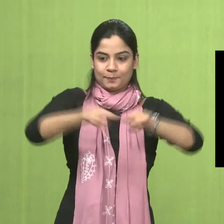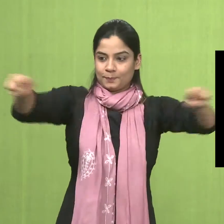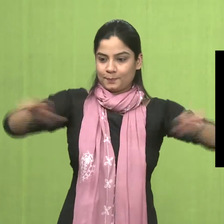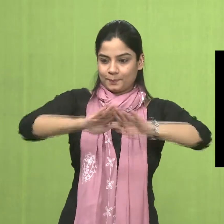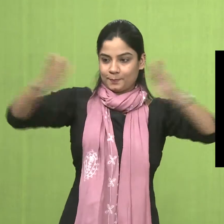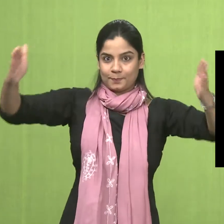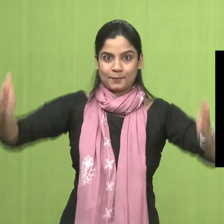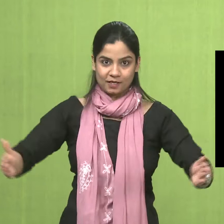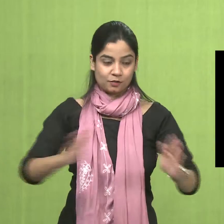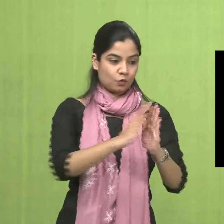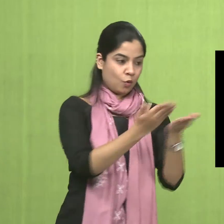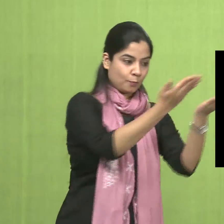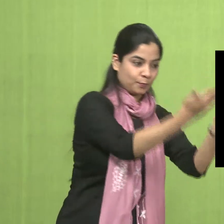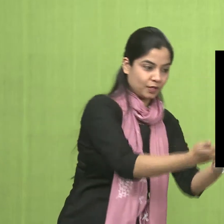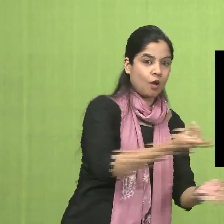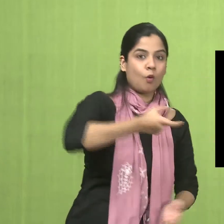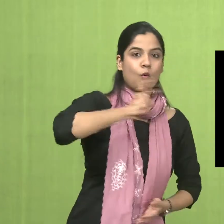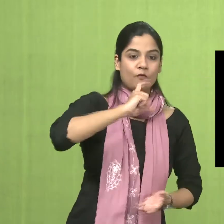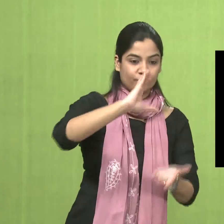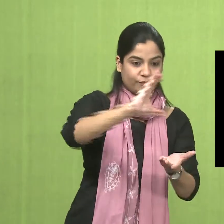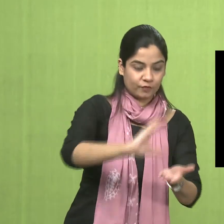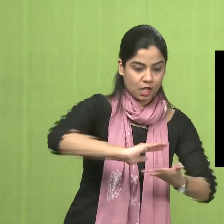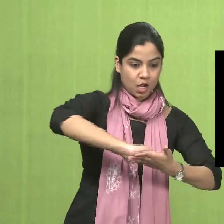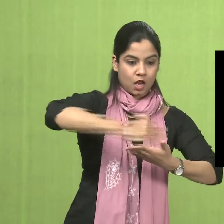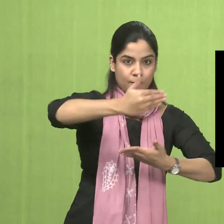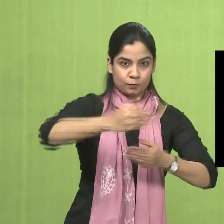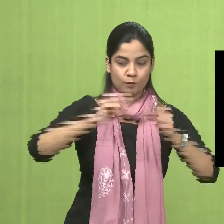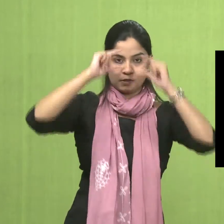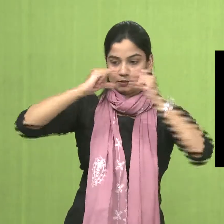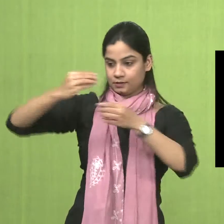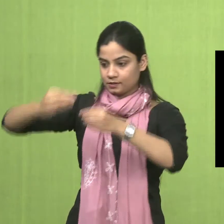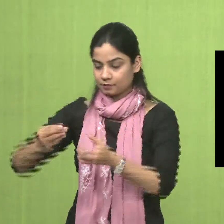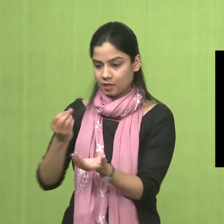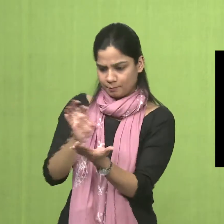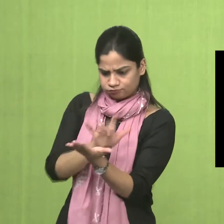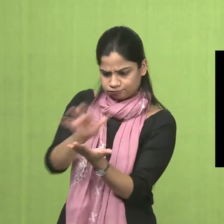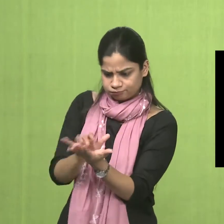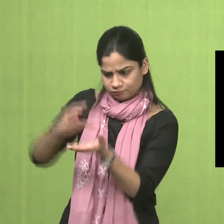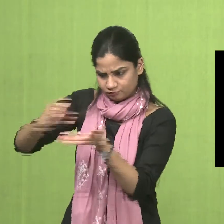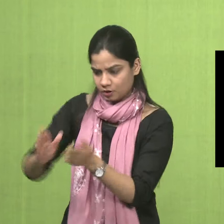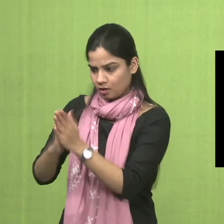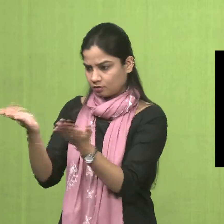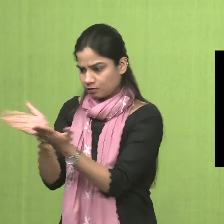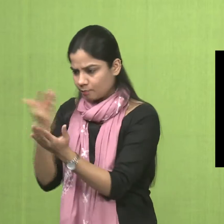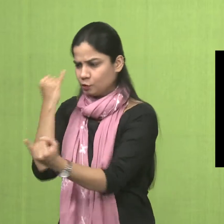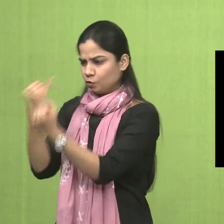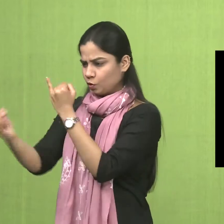good to have an organized set of table, chair where you can keep your coffee mug, table, laptop,